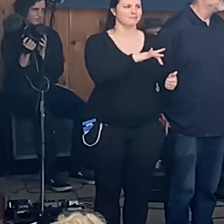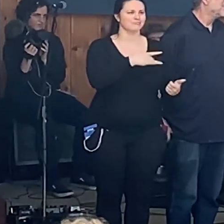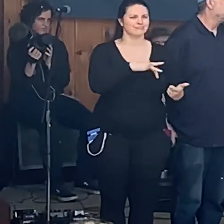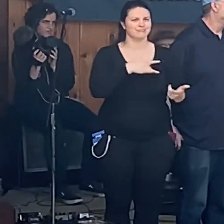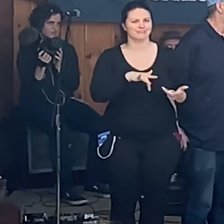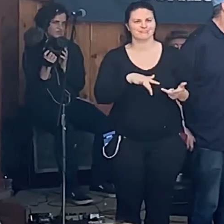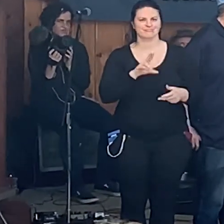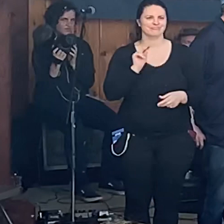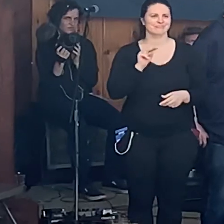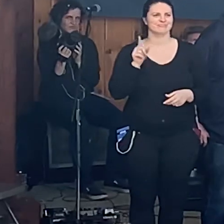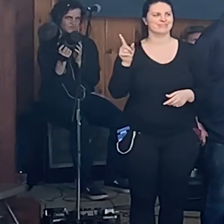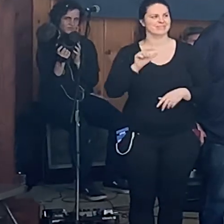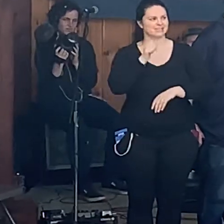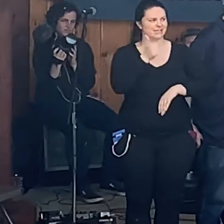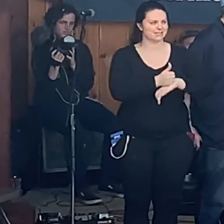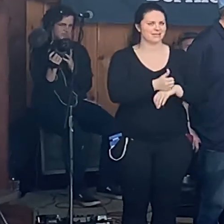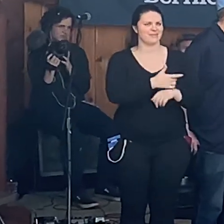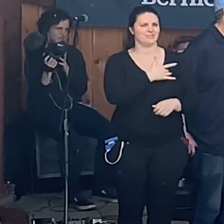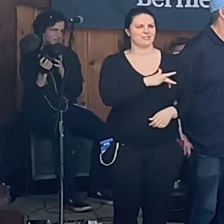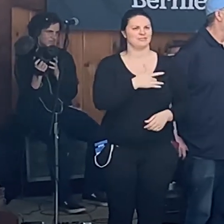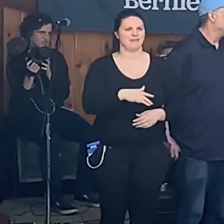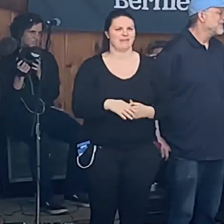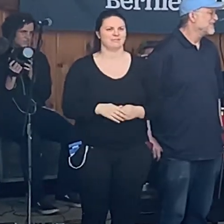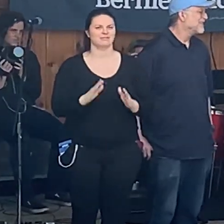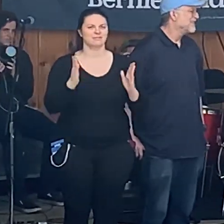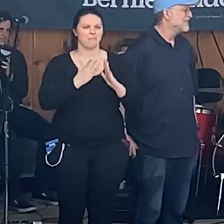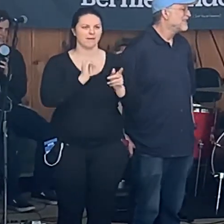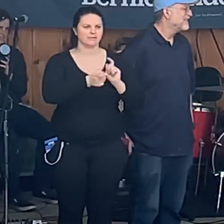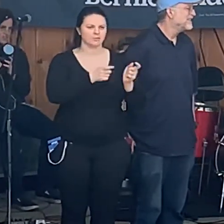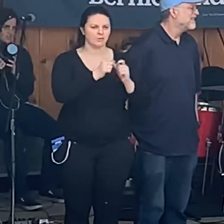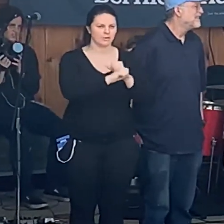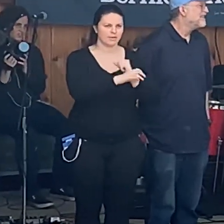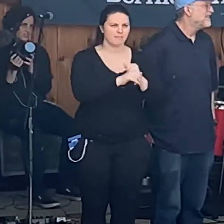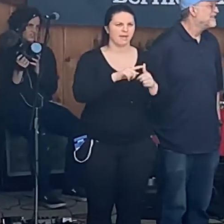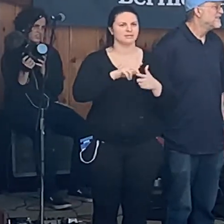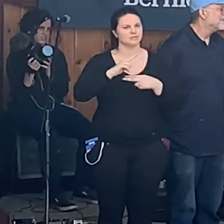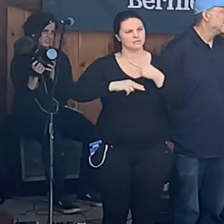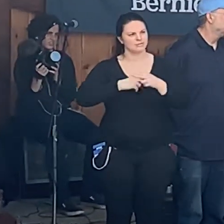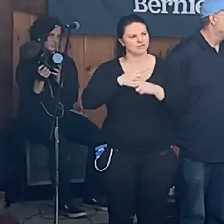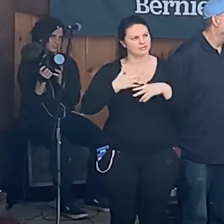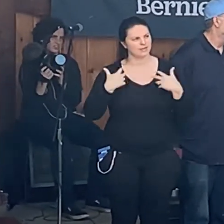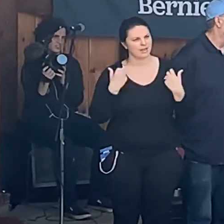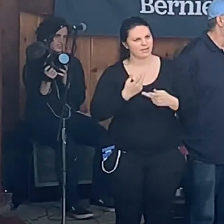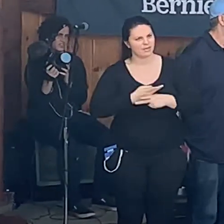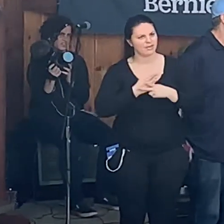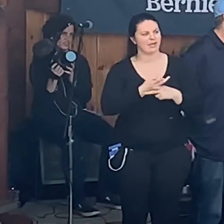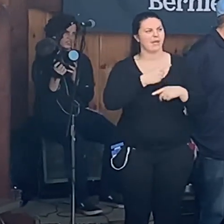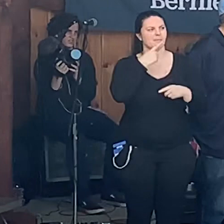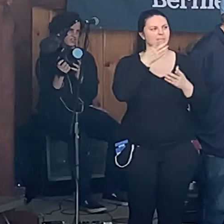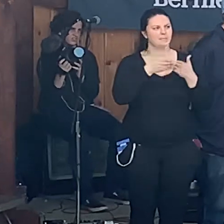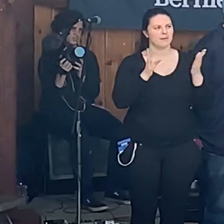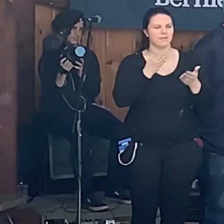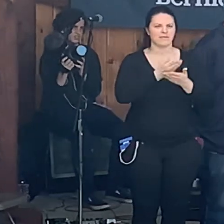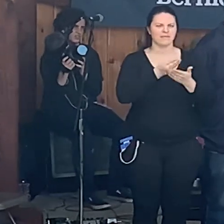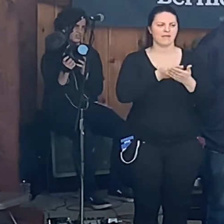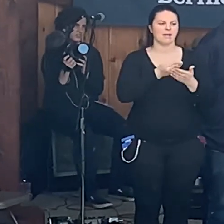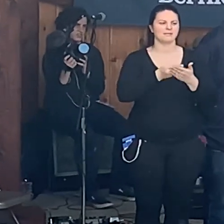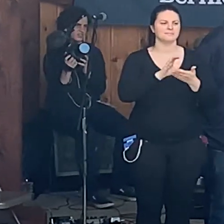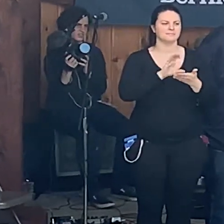Small donor-funded campaigns, universal health care, publicly funded colleges and